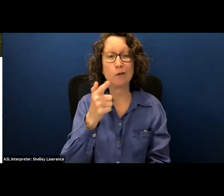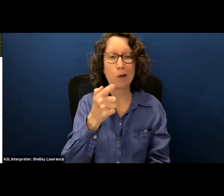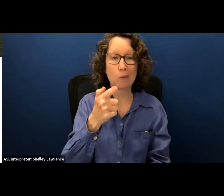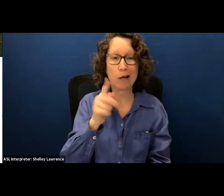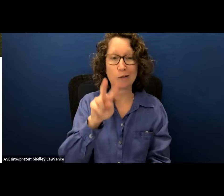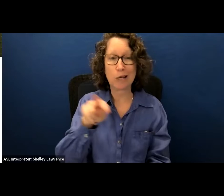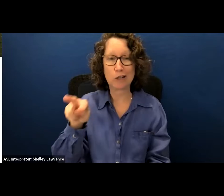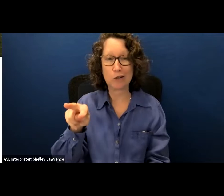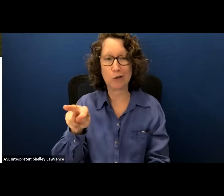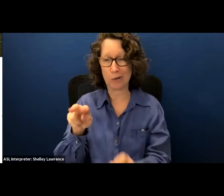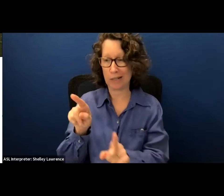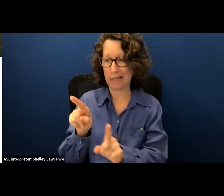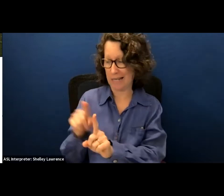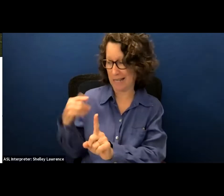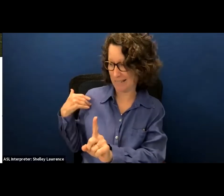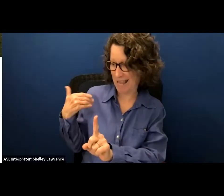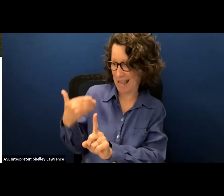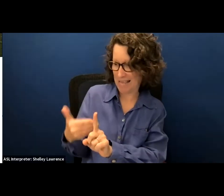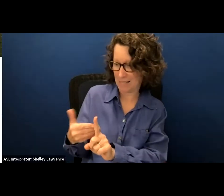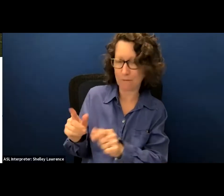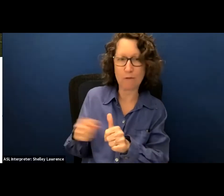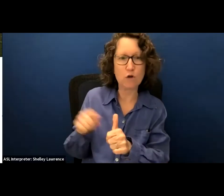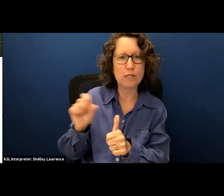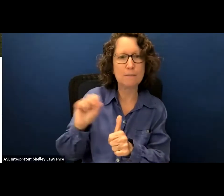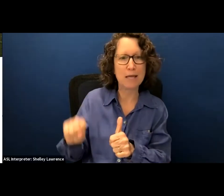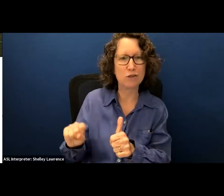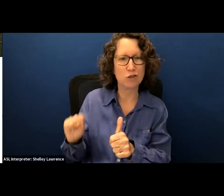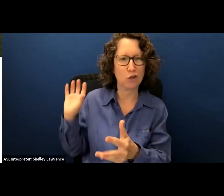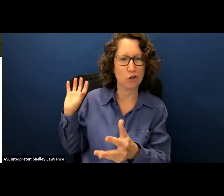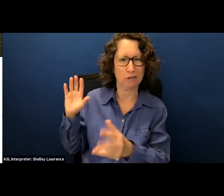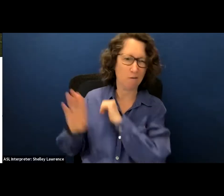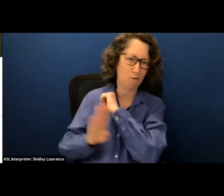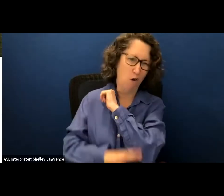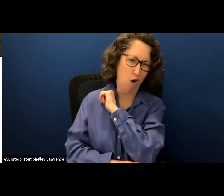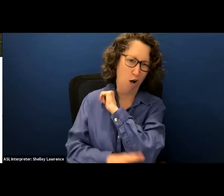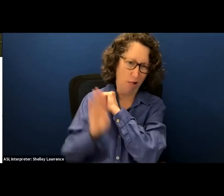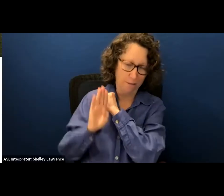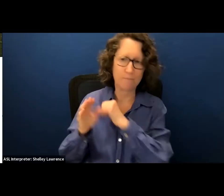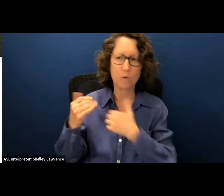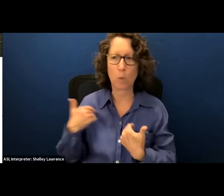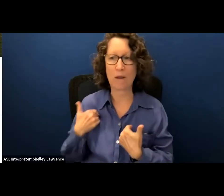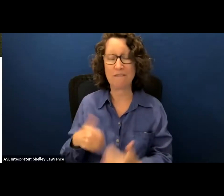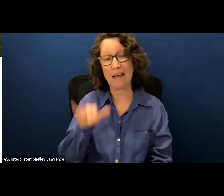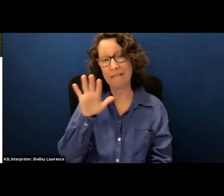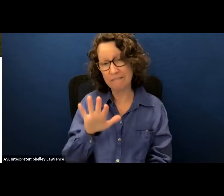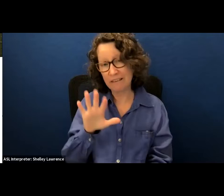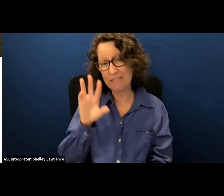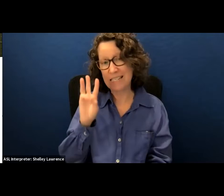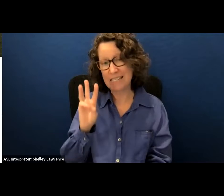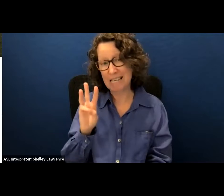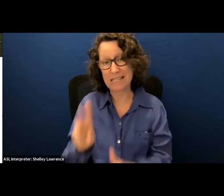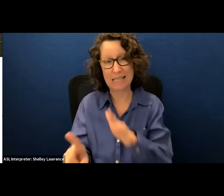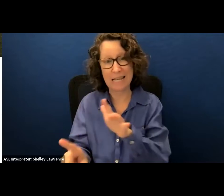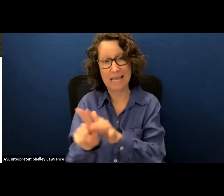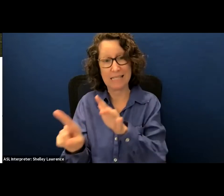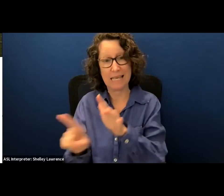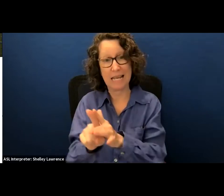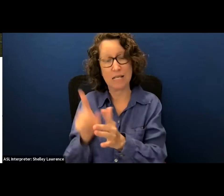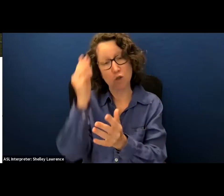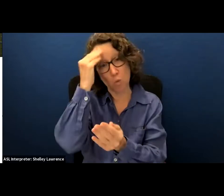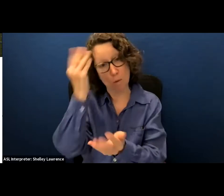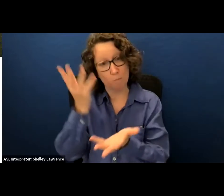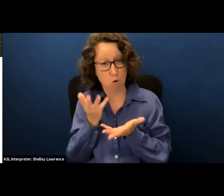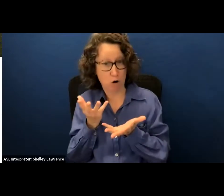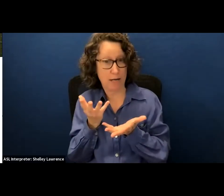is as of the end of the first semester. We have had 56 incidences reported